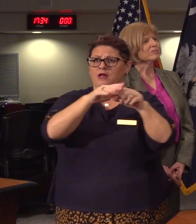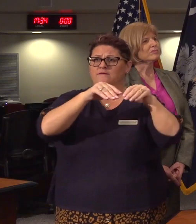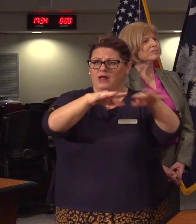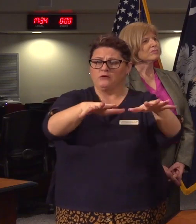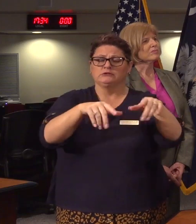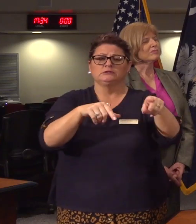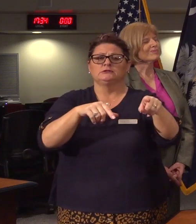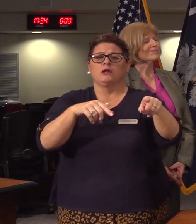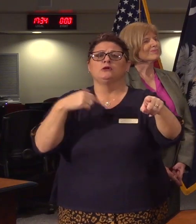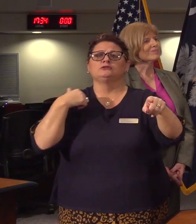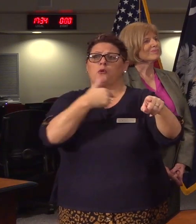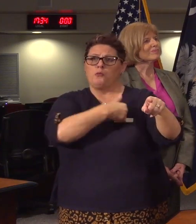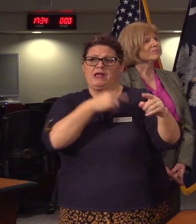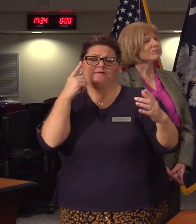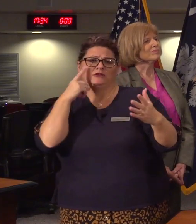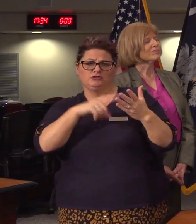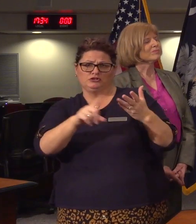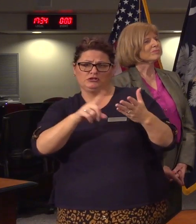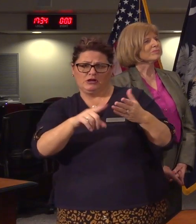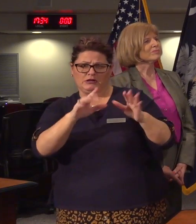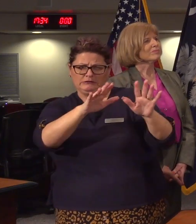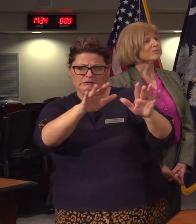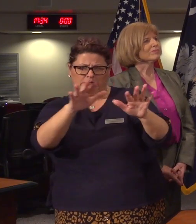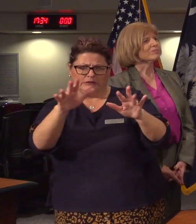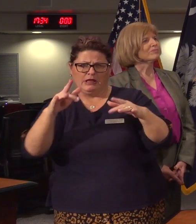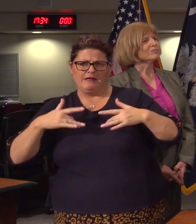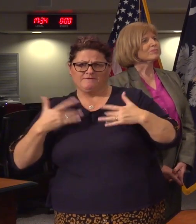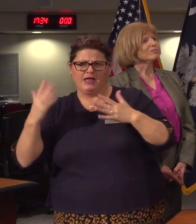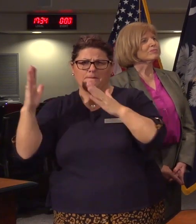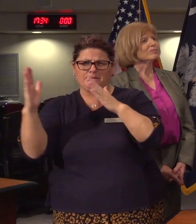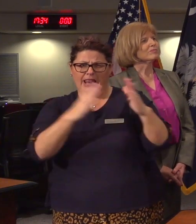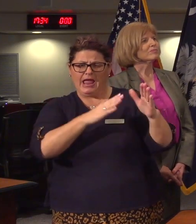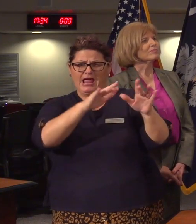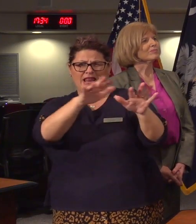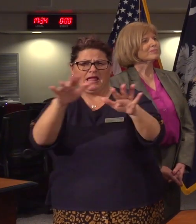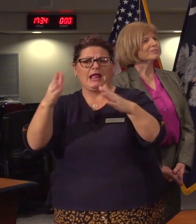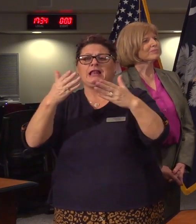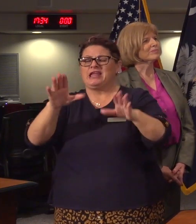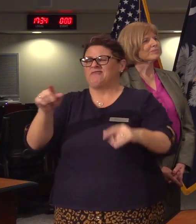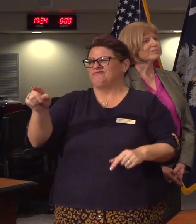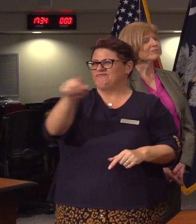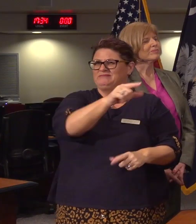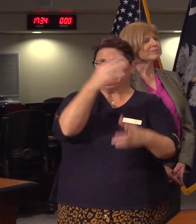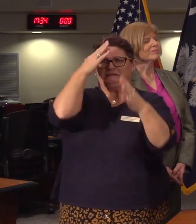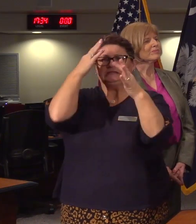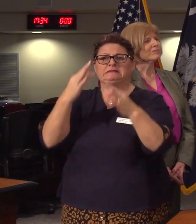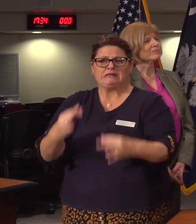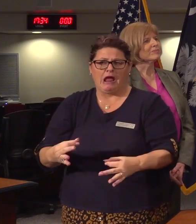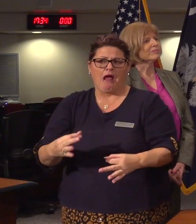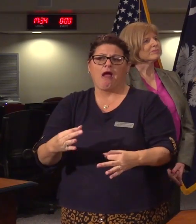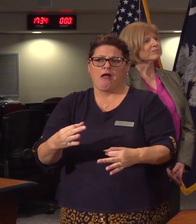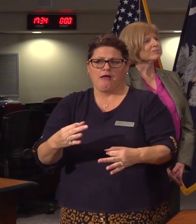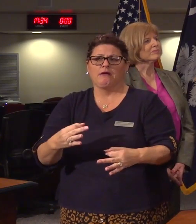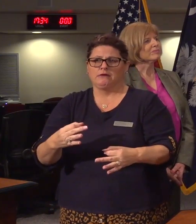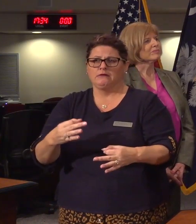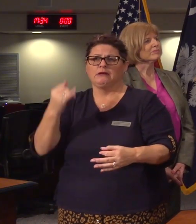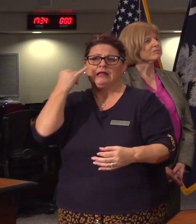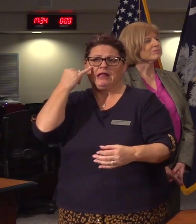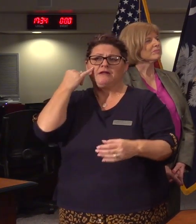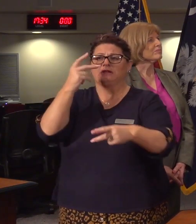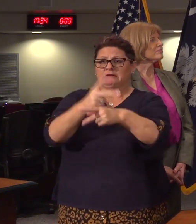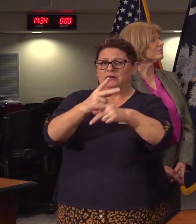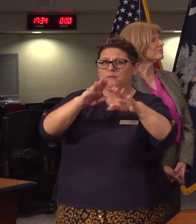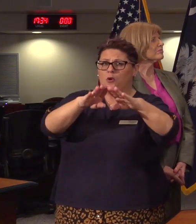individual entities, organizations, event planners to make their decision about social distancing and about large